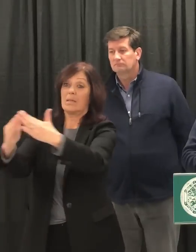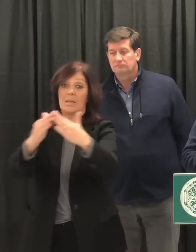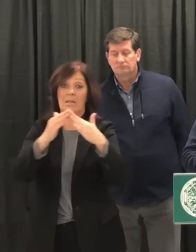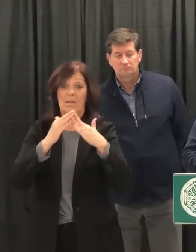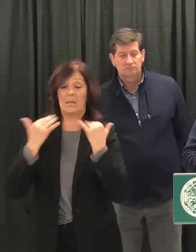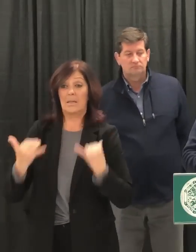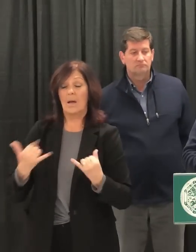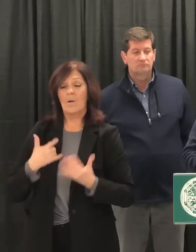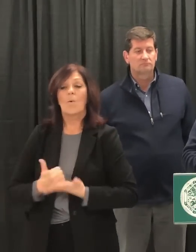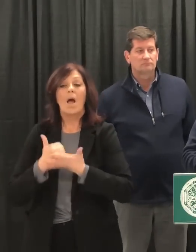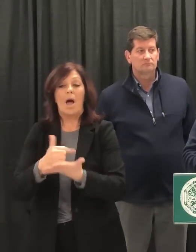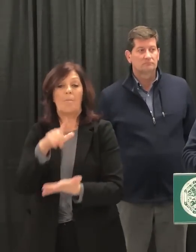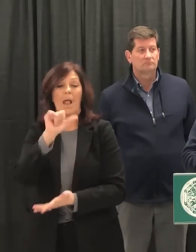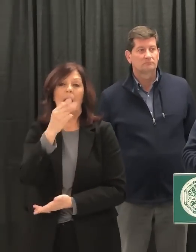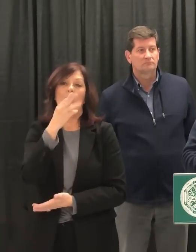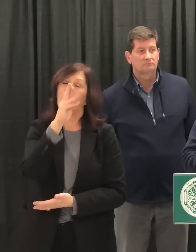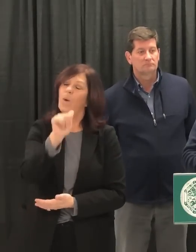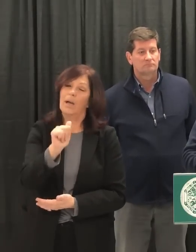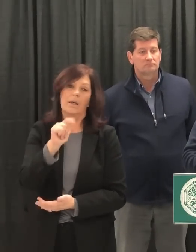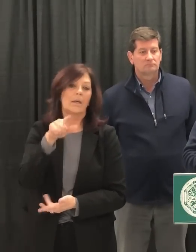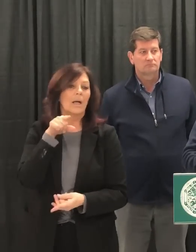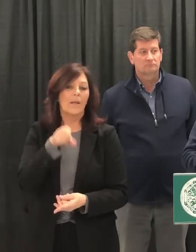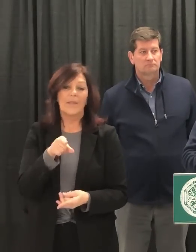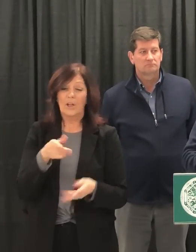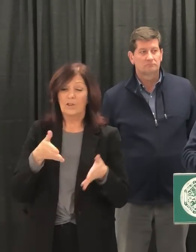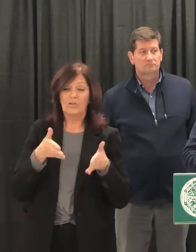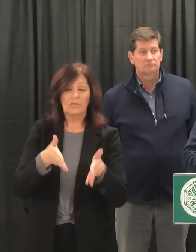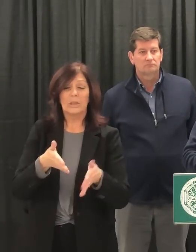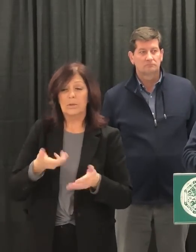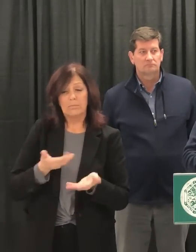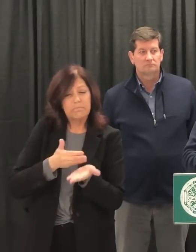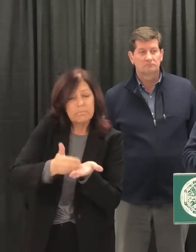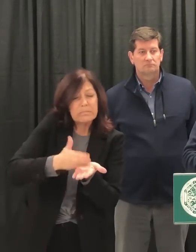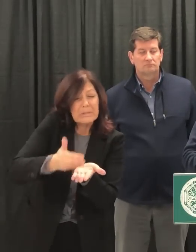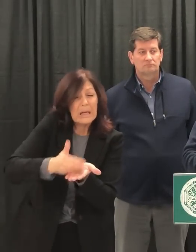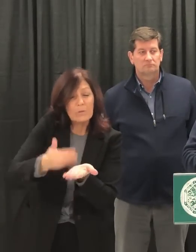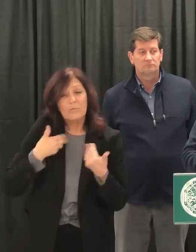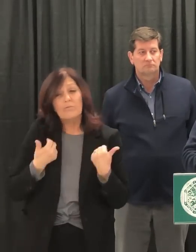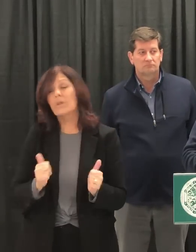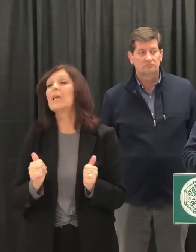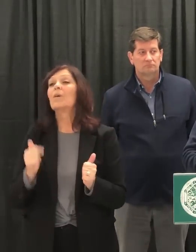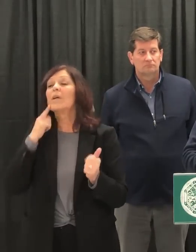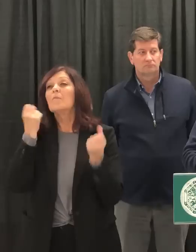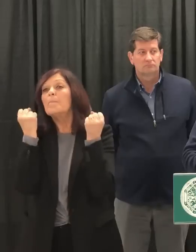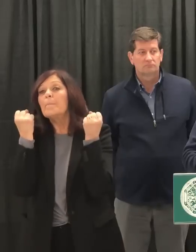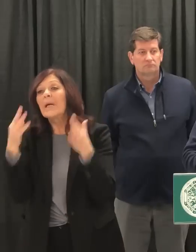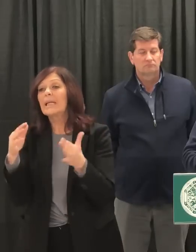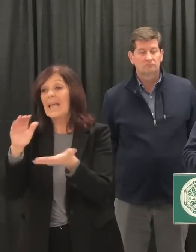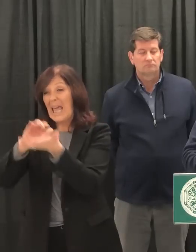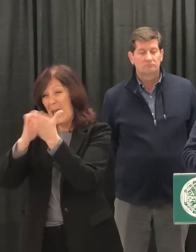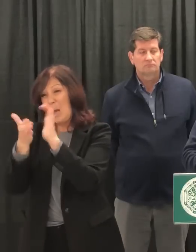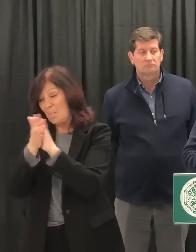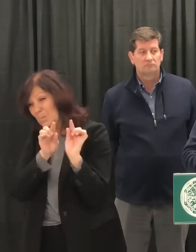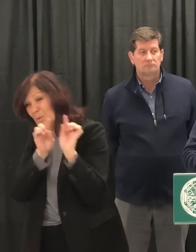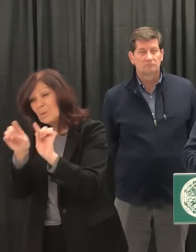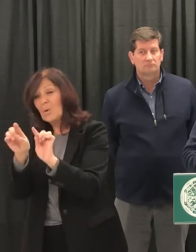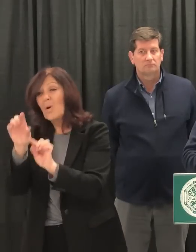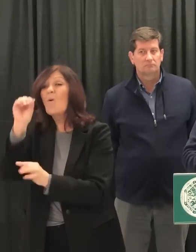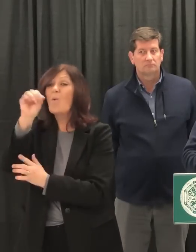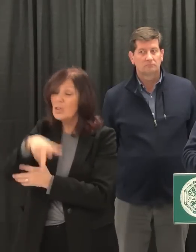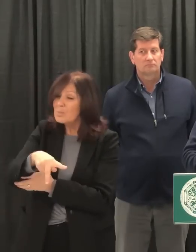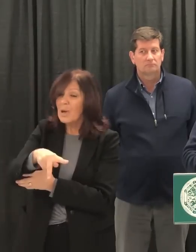we're assisting the city of Lackawanna. They're digging out the side streets with the contractor. We've got quite a few in the town of Hamburg, town of